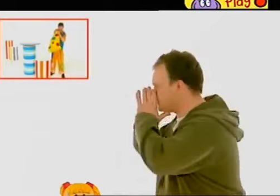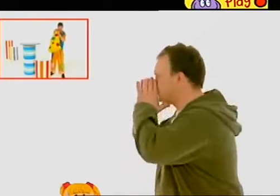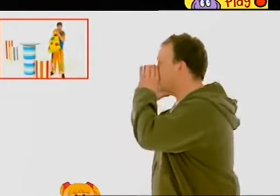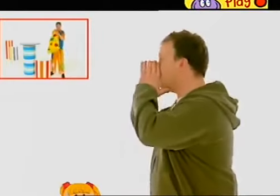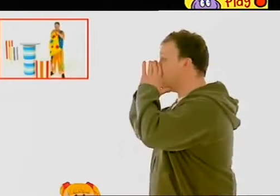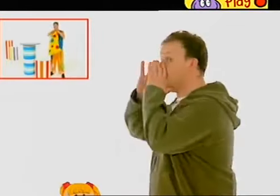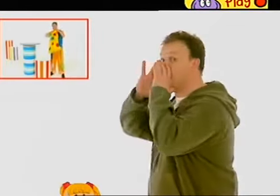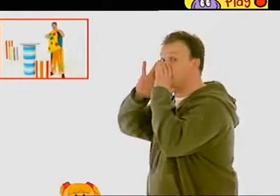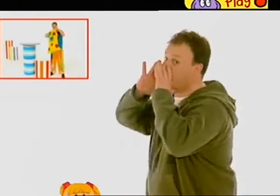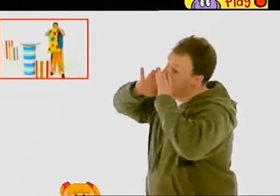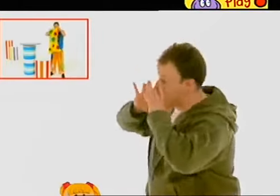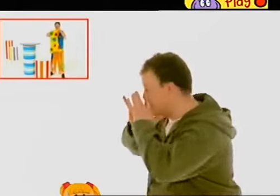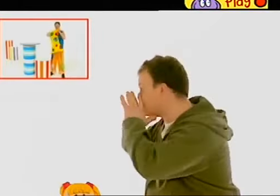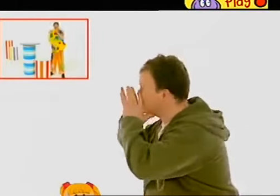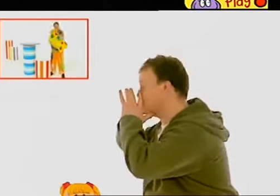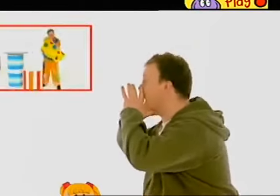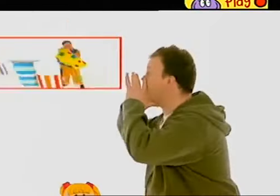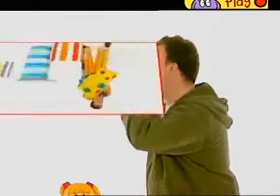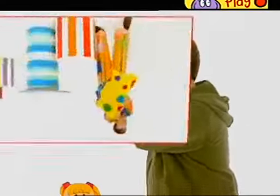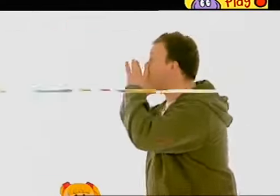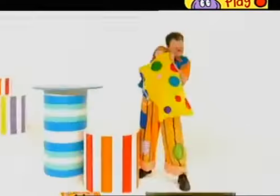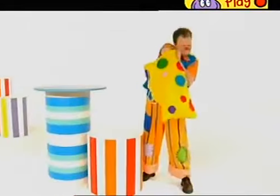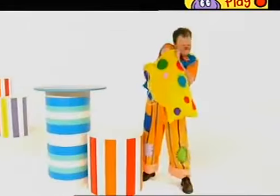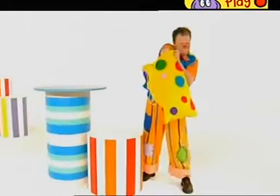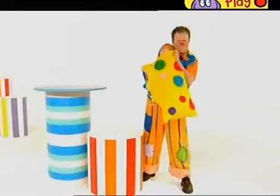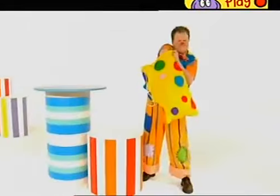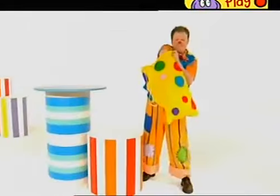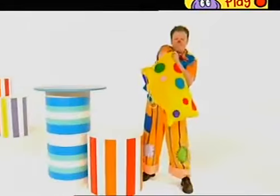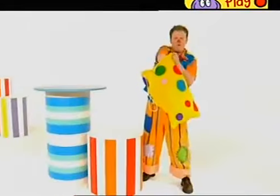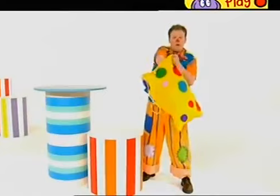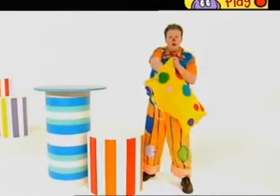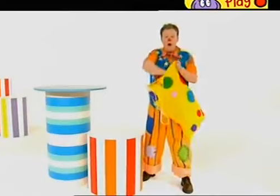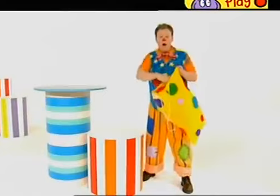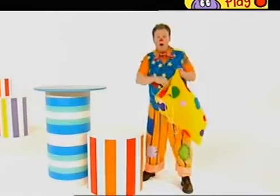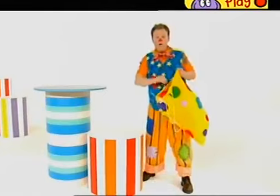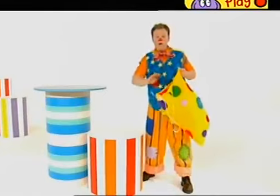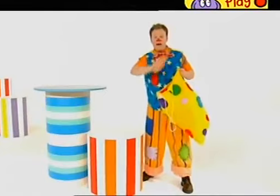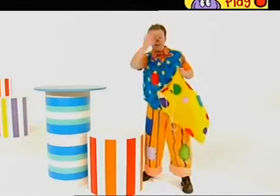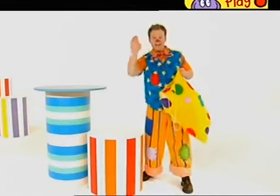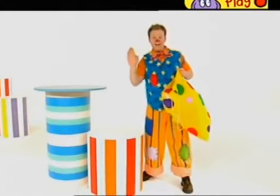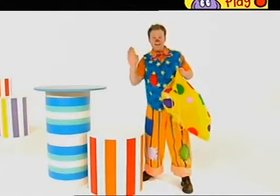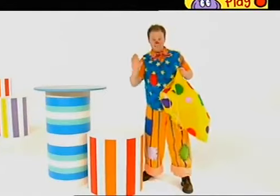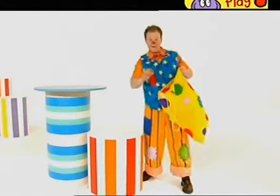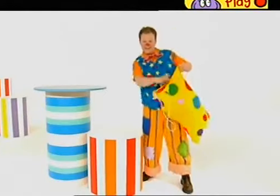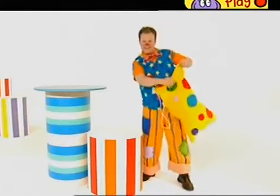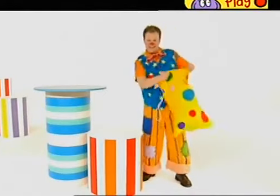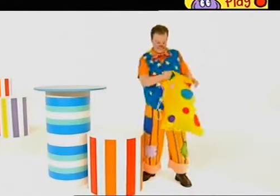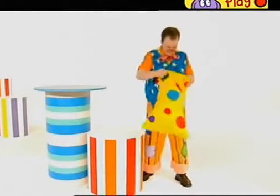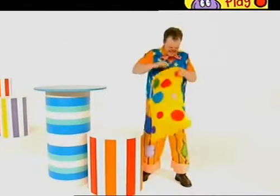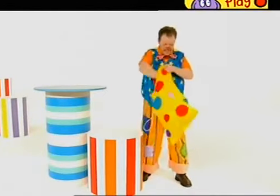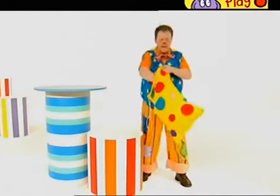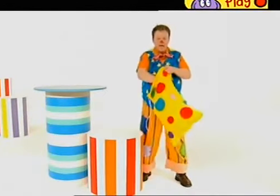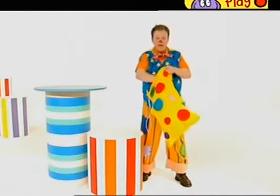Mr. Tumble! Mr. Tumble! Hello, Mr. Tumble! Oh, hello! What's inside your